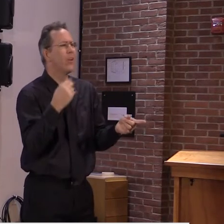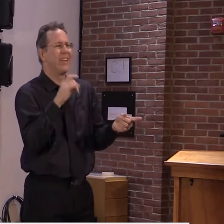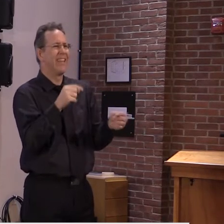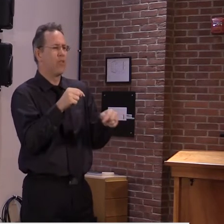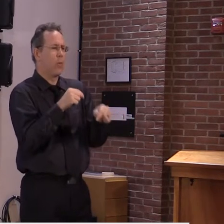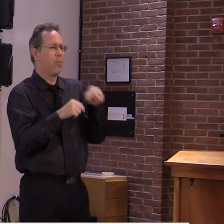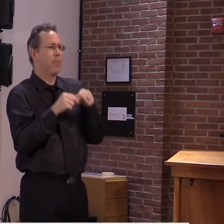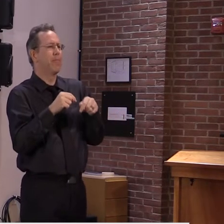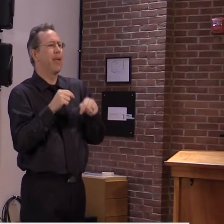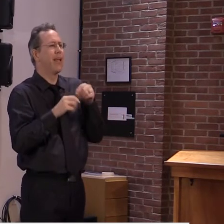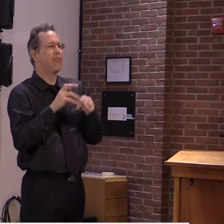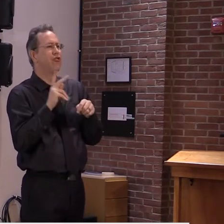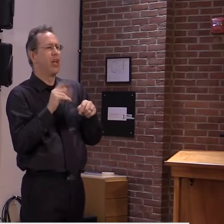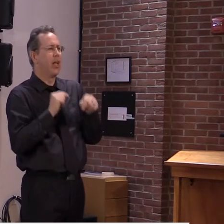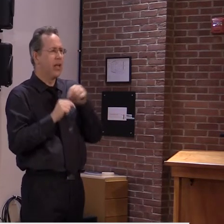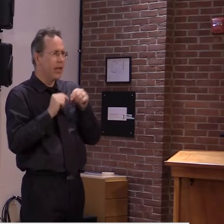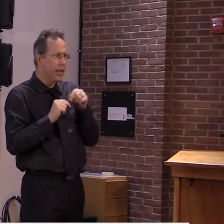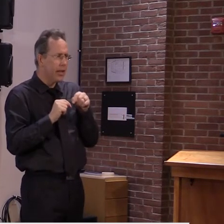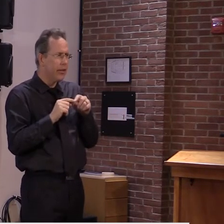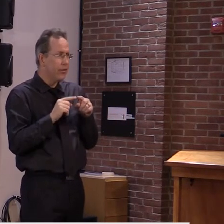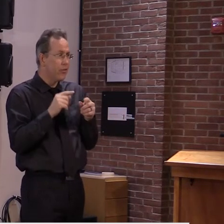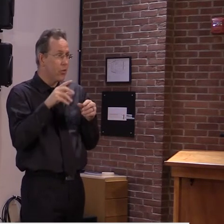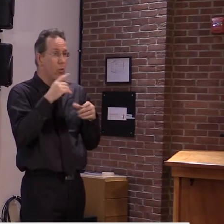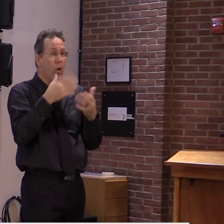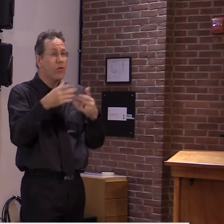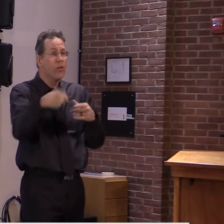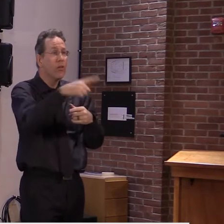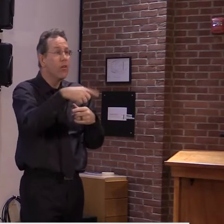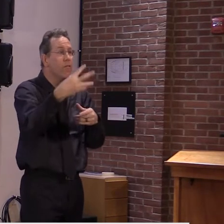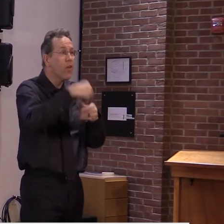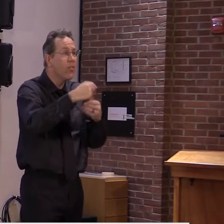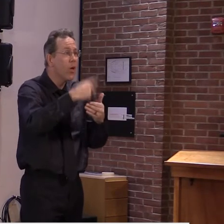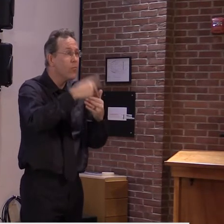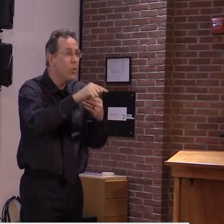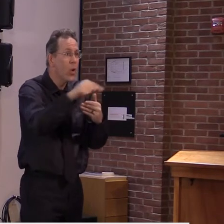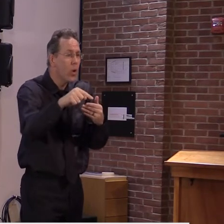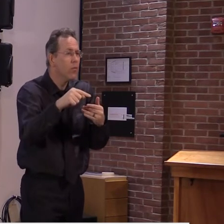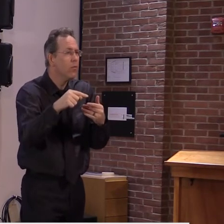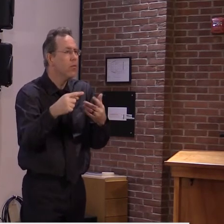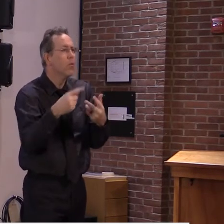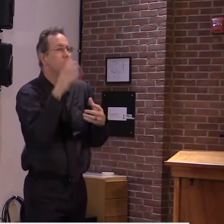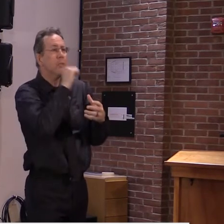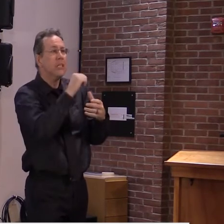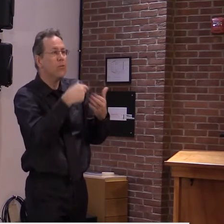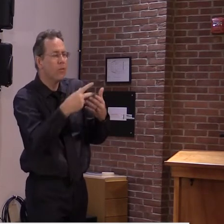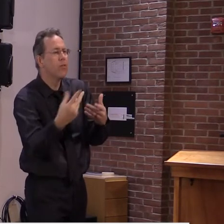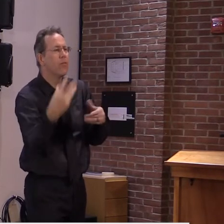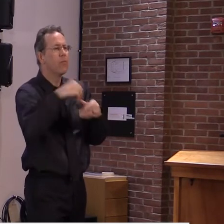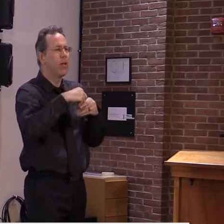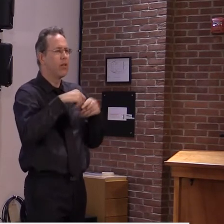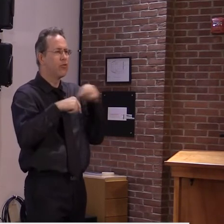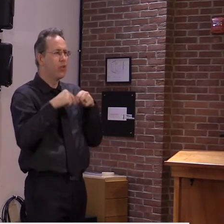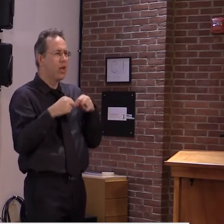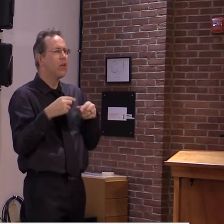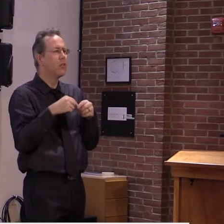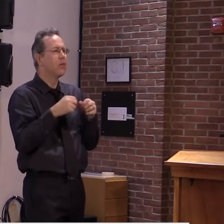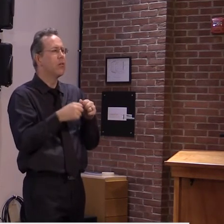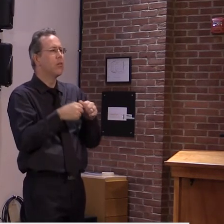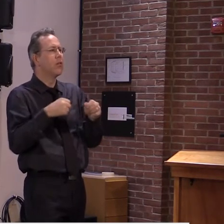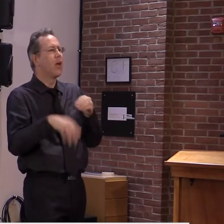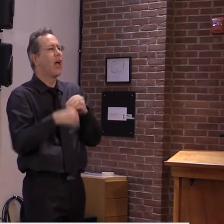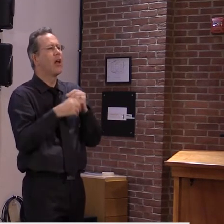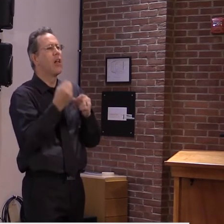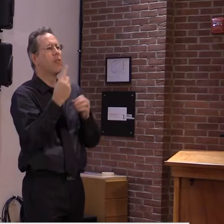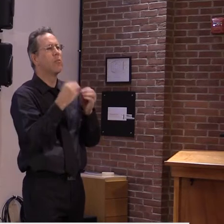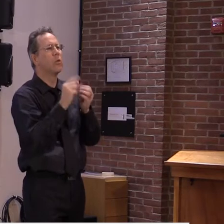program that got an extension, you could still be eligible for those 11 weeks. It just wouldn't be 11 weeks back